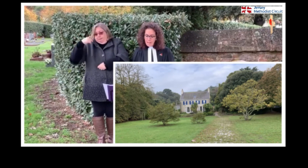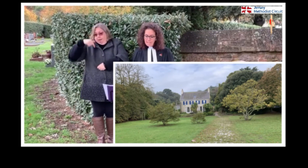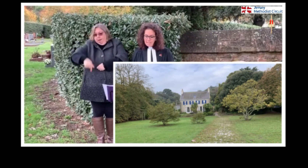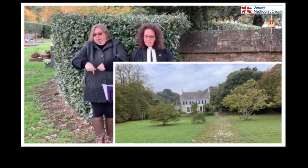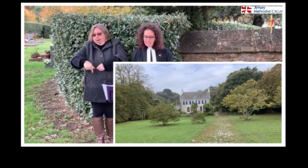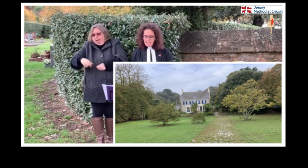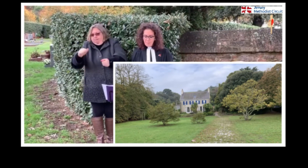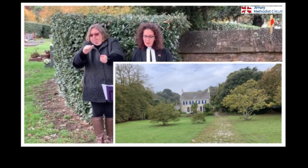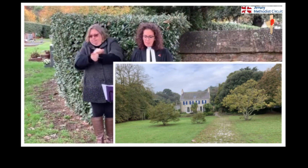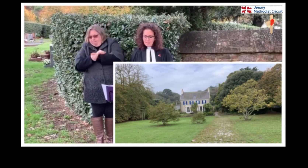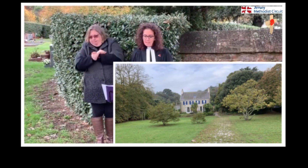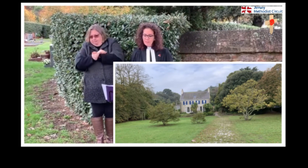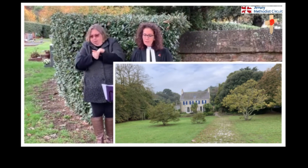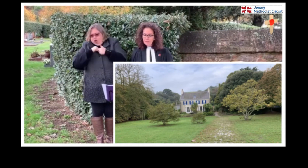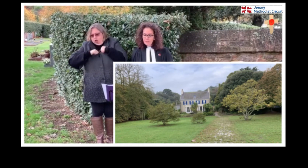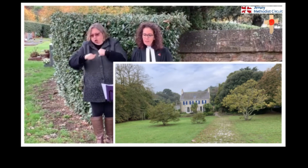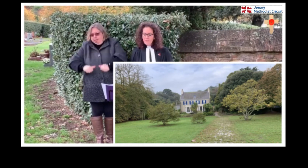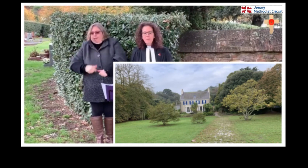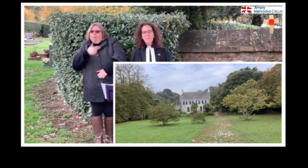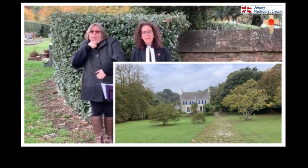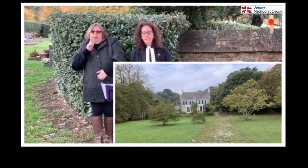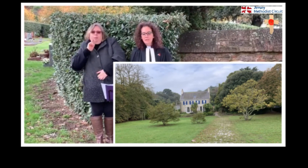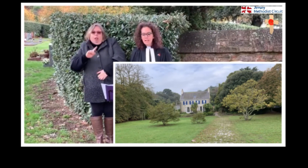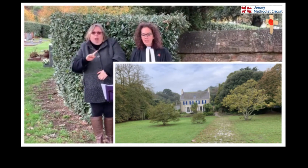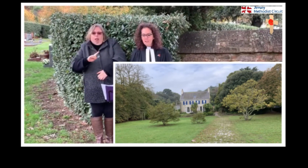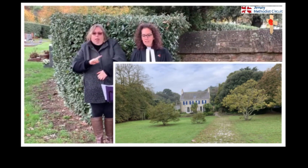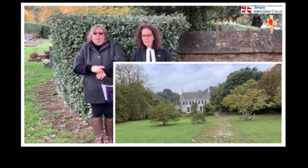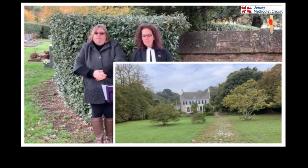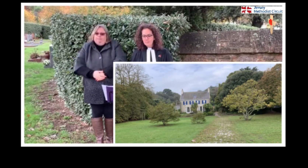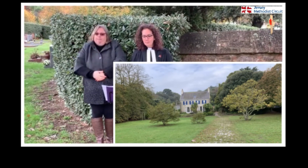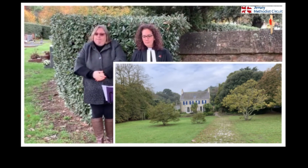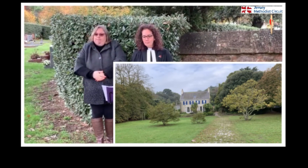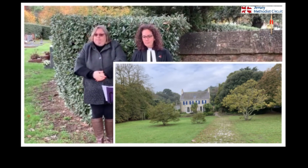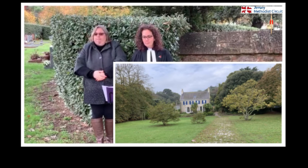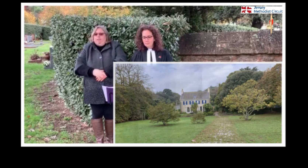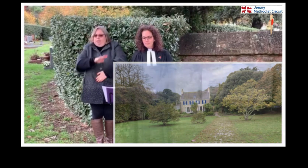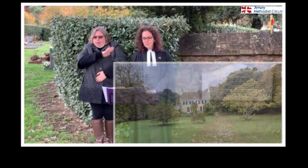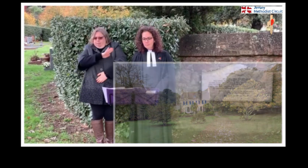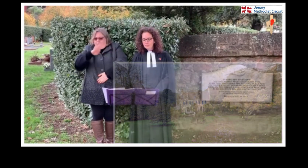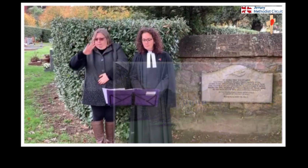Bushes were planted to separate the civil from the military sections.